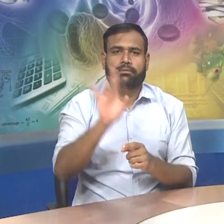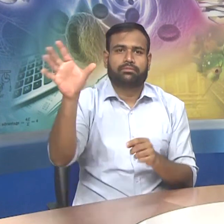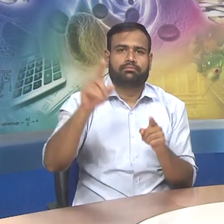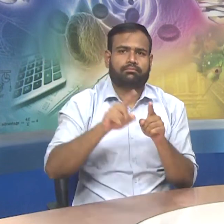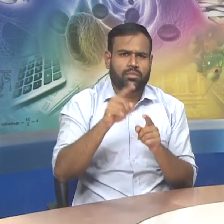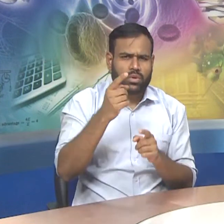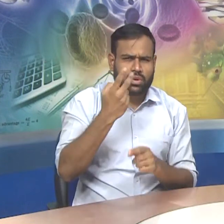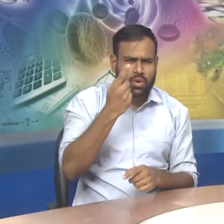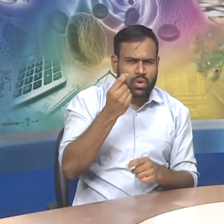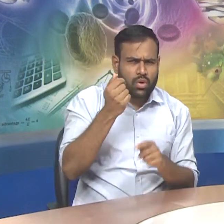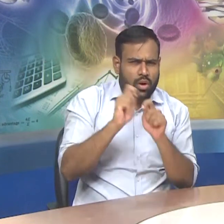Impeachment.